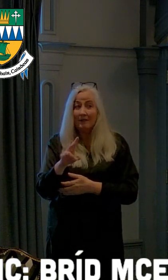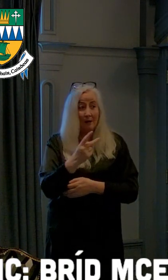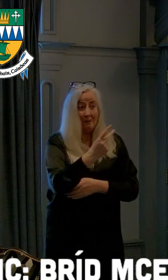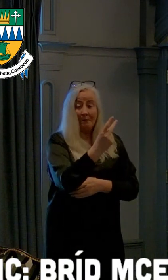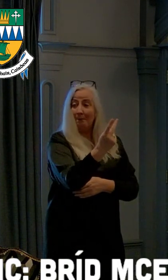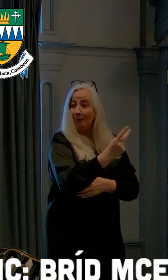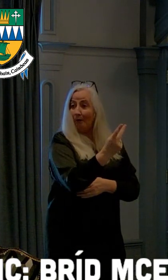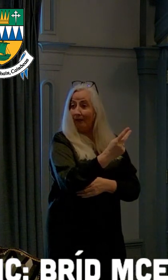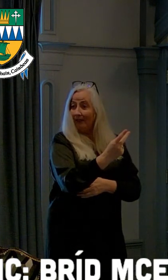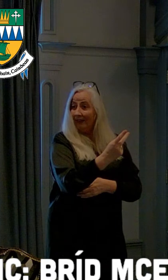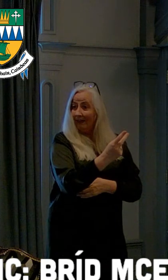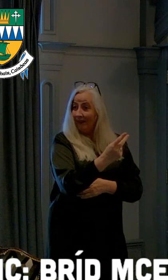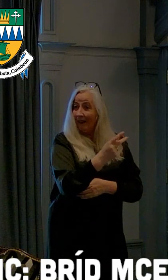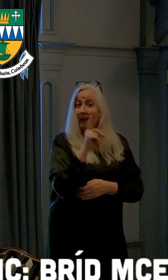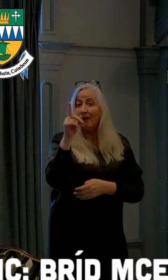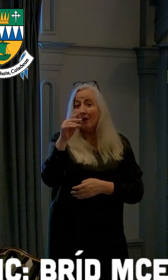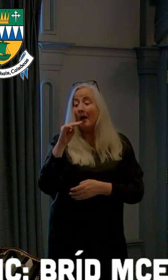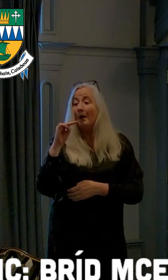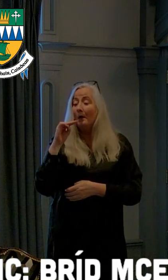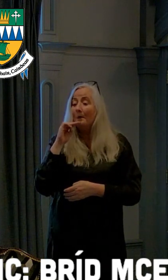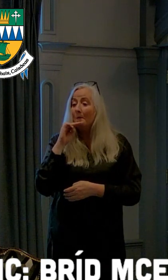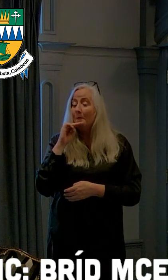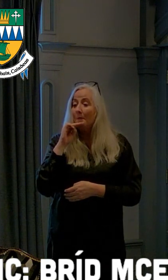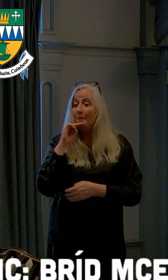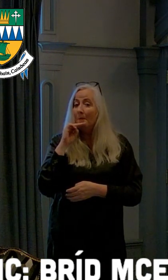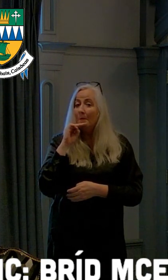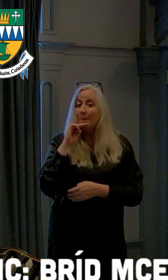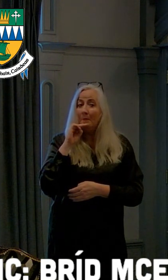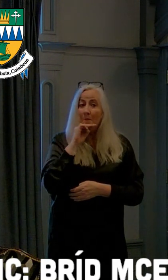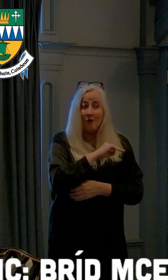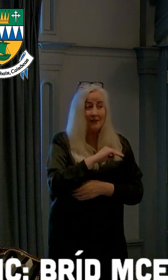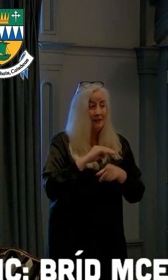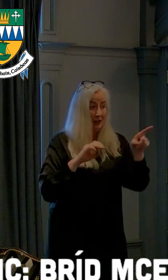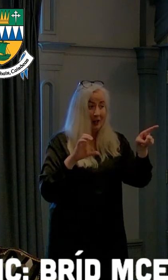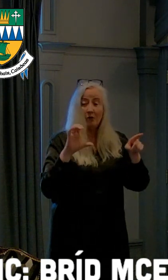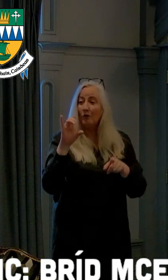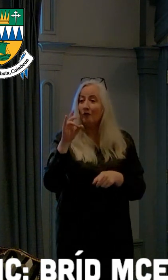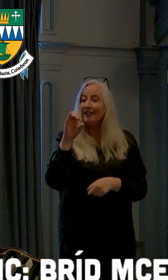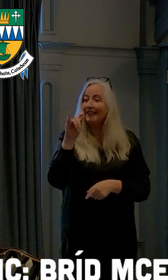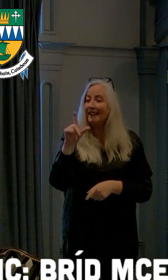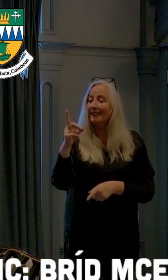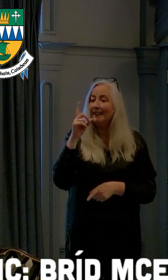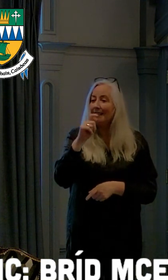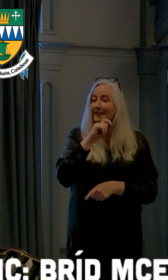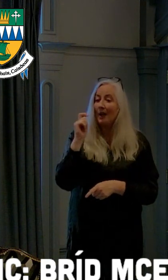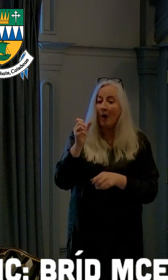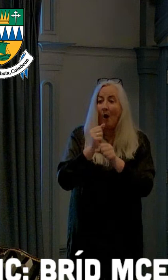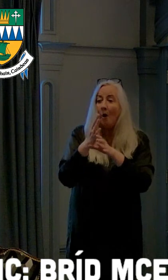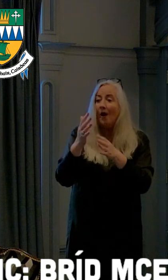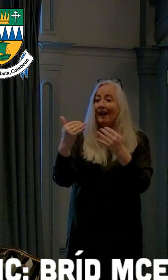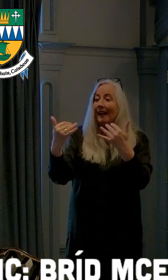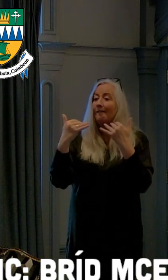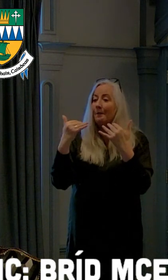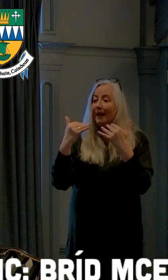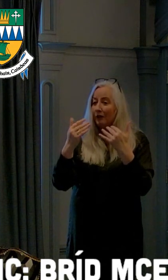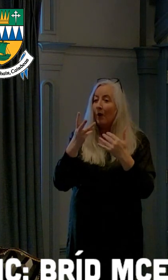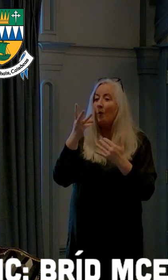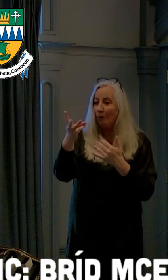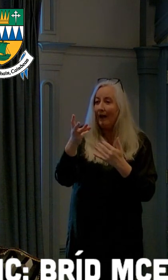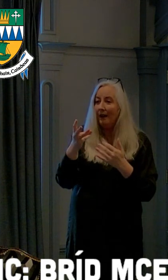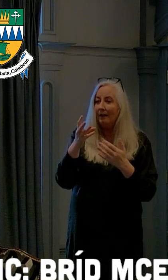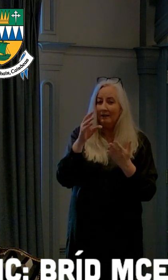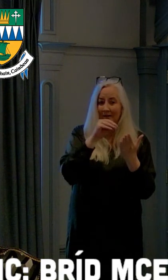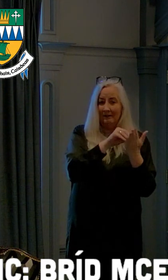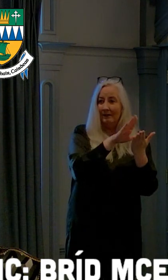to Padraig. I think it's very important as well that, as Christy mentioned, all of this detail will be available shortly on